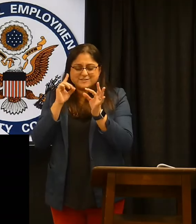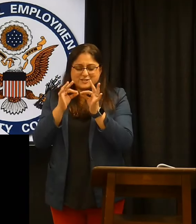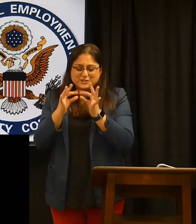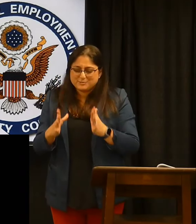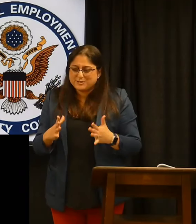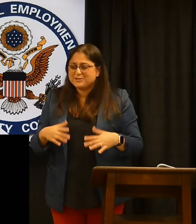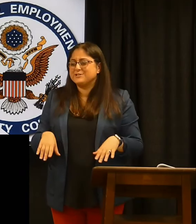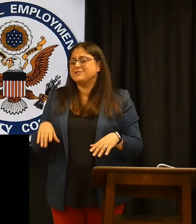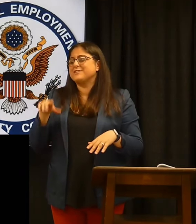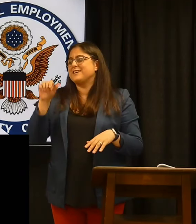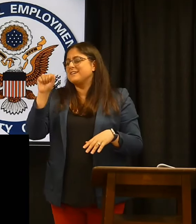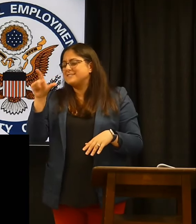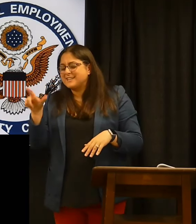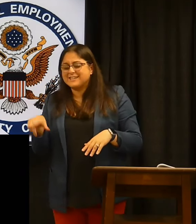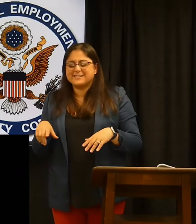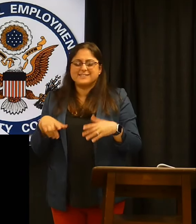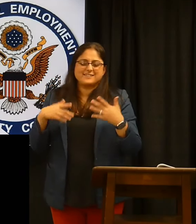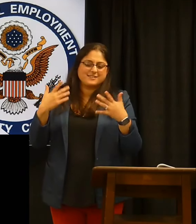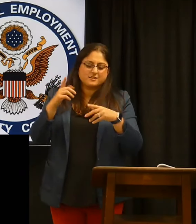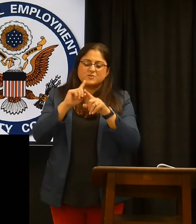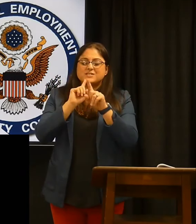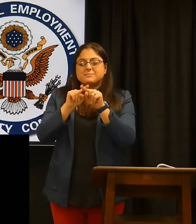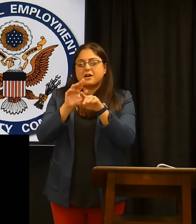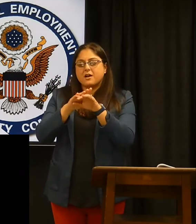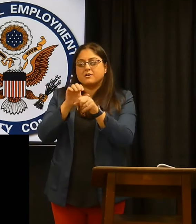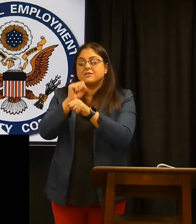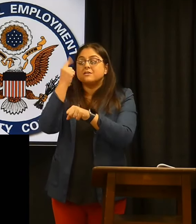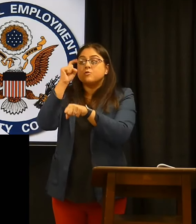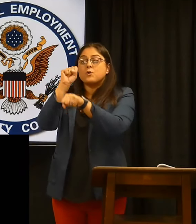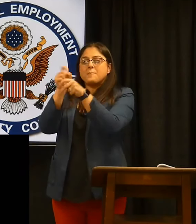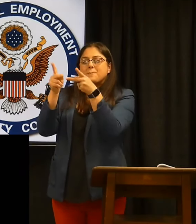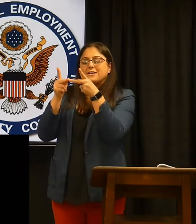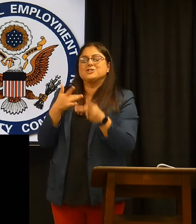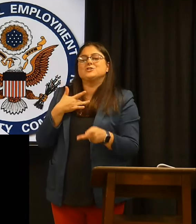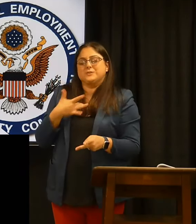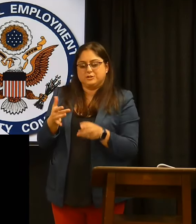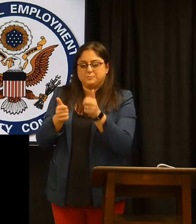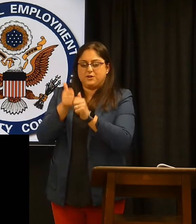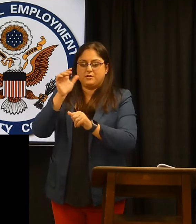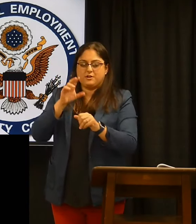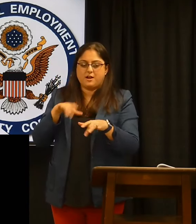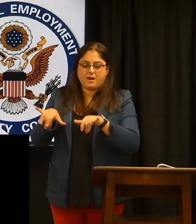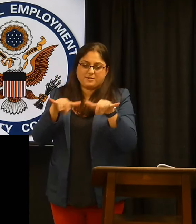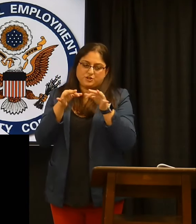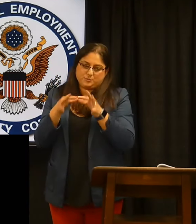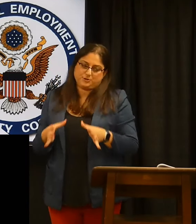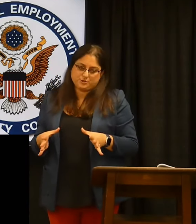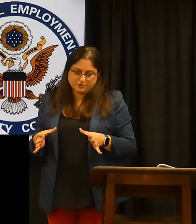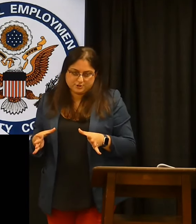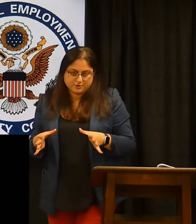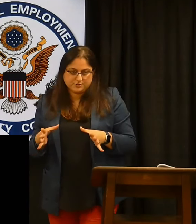a certified deaf interpreter. Some people want ASL. Some people don't want ASL. So it depends